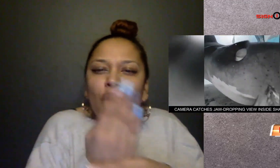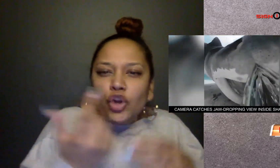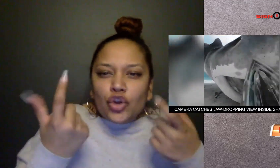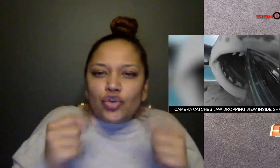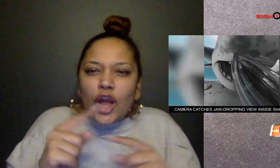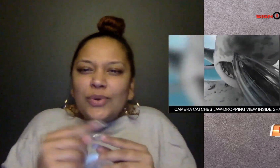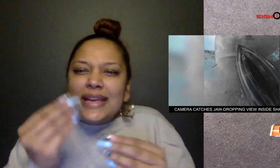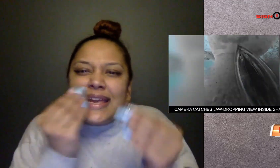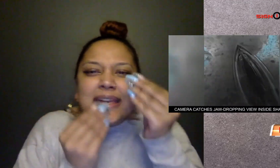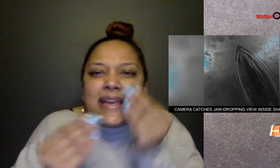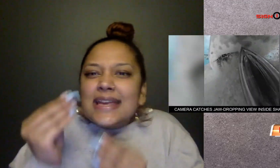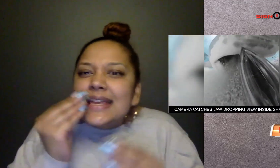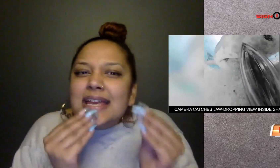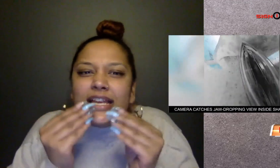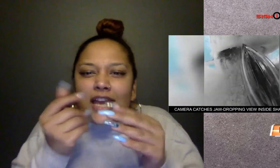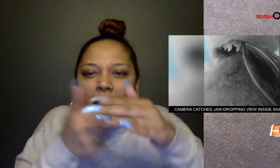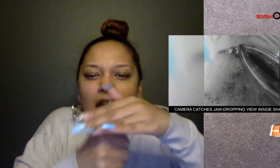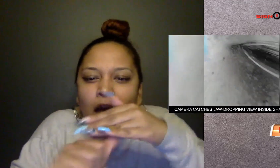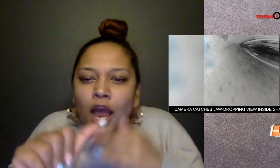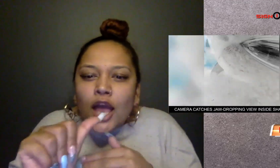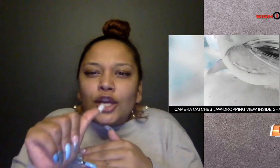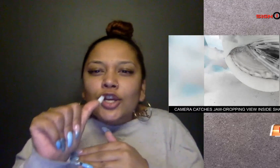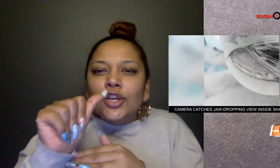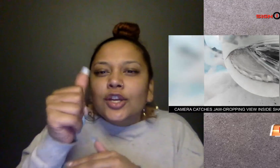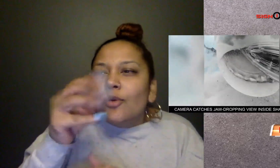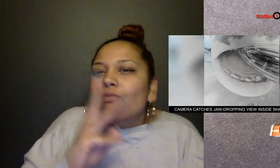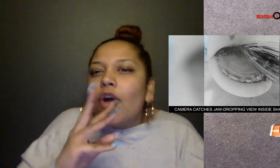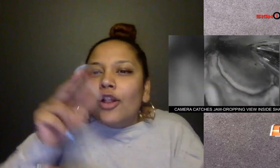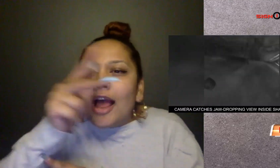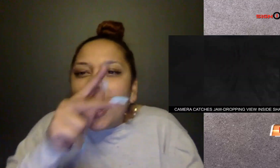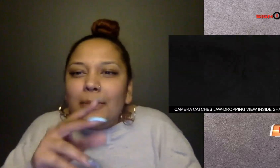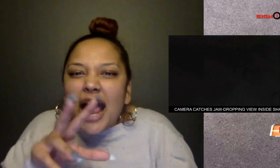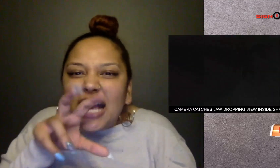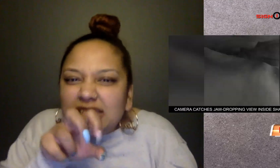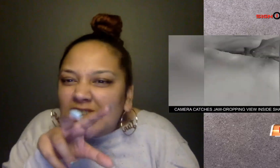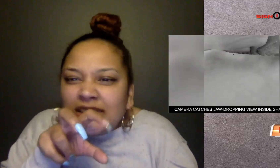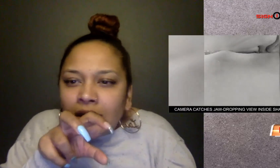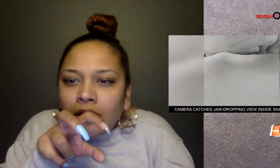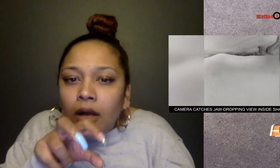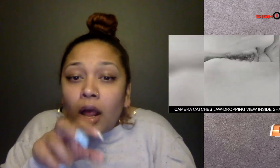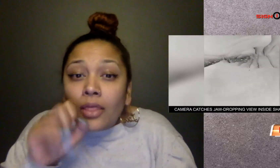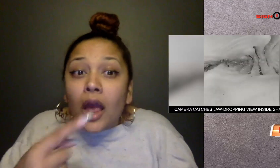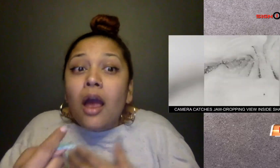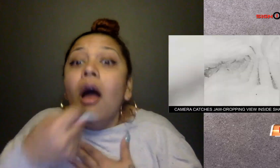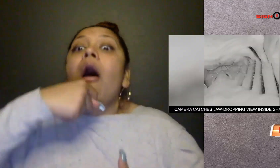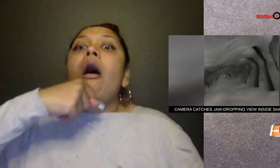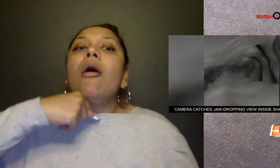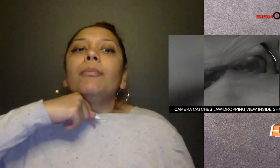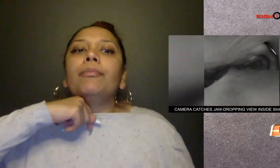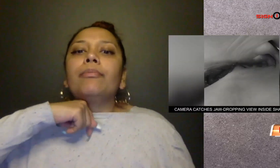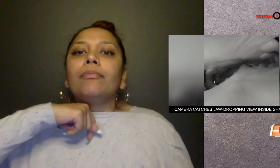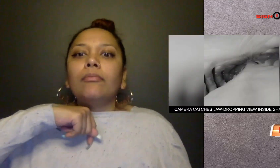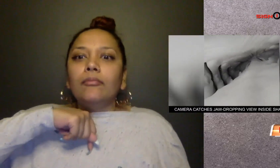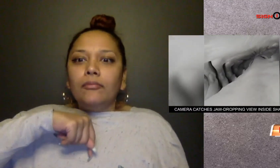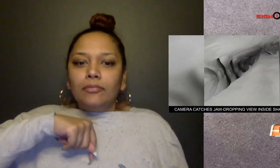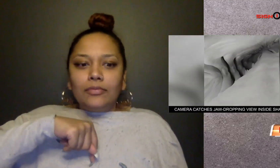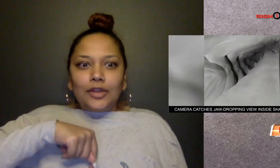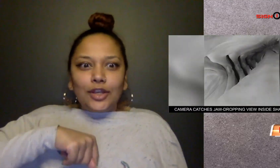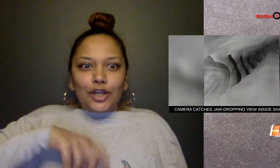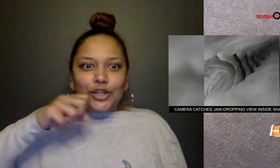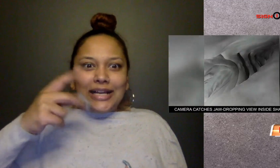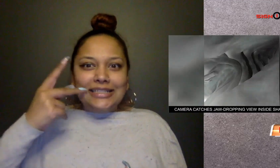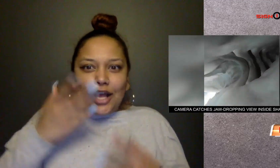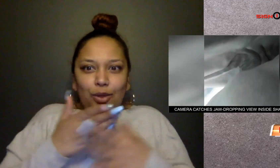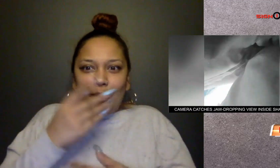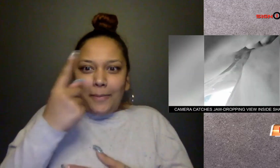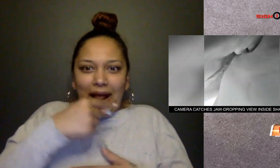a tiger shark tried to eat an underwater camera and it resulted in jaw-dropping video from